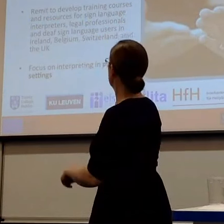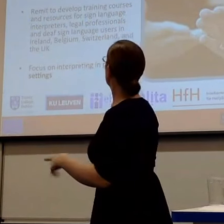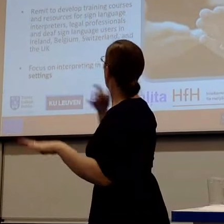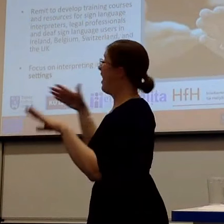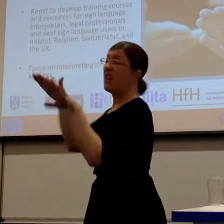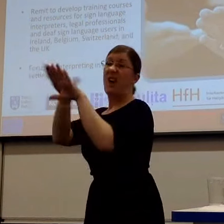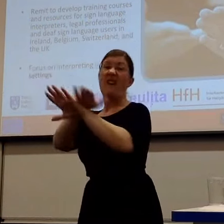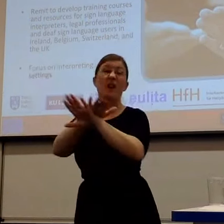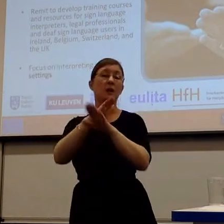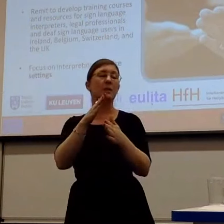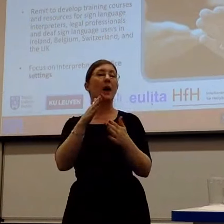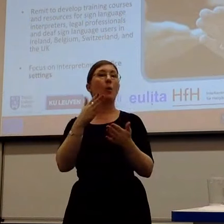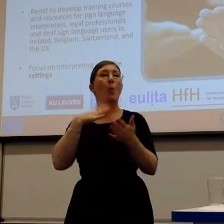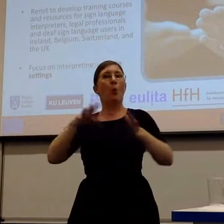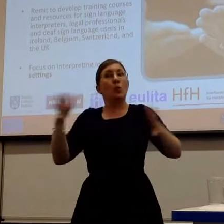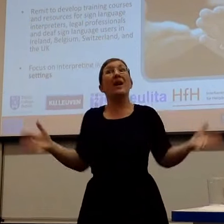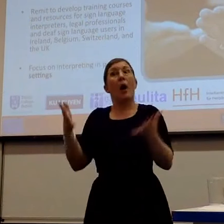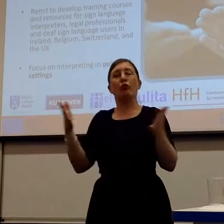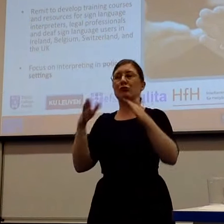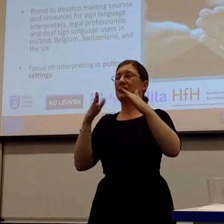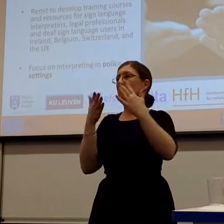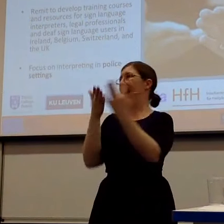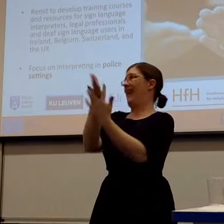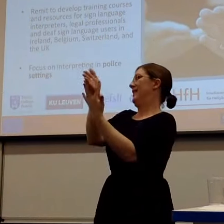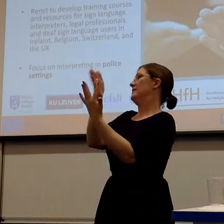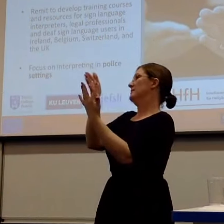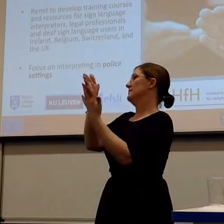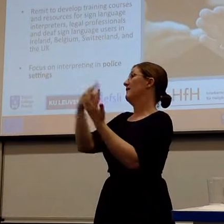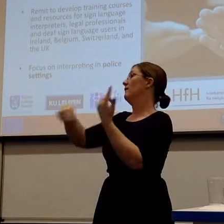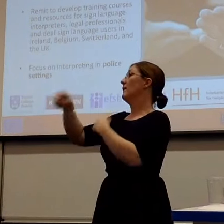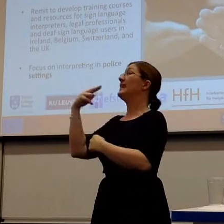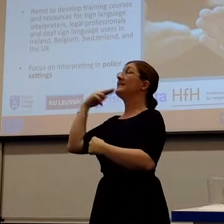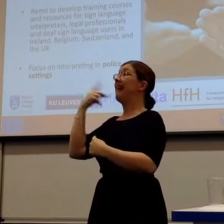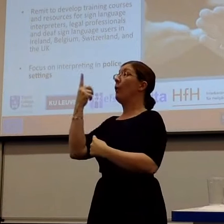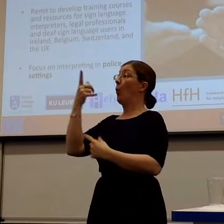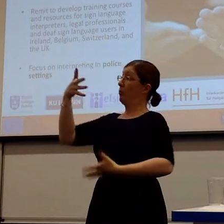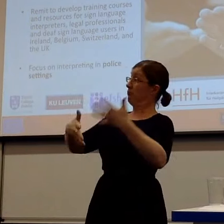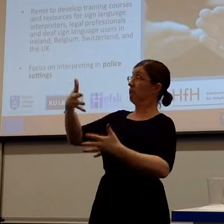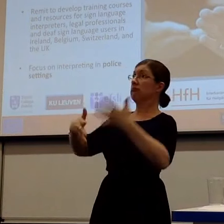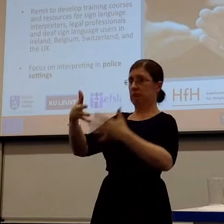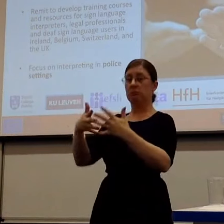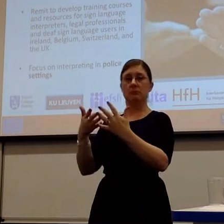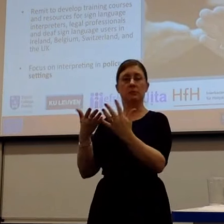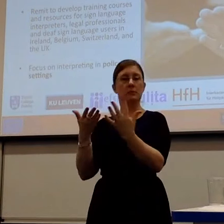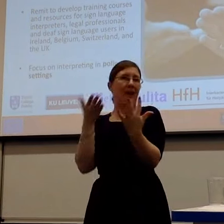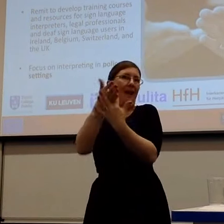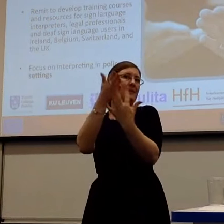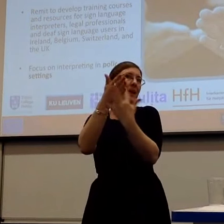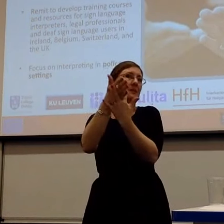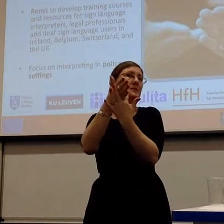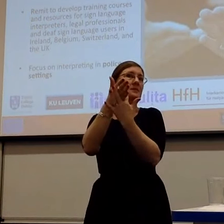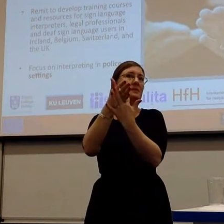So as you can see, really the goal of Justisigns we really wanted to encourage access, protect people who are sign language